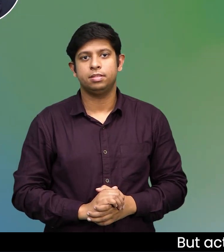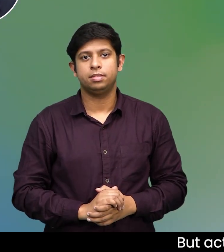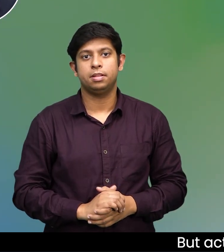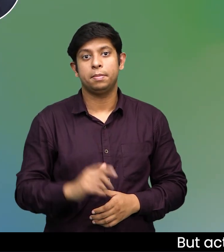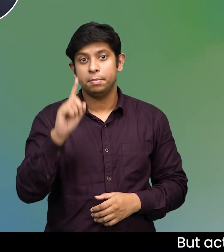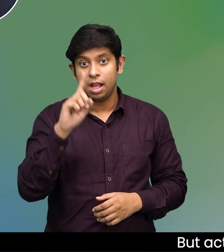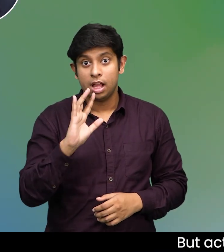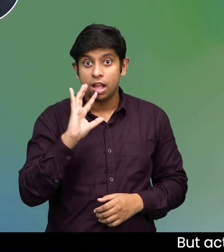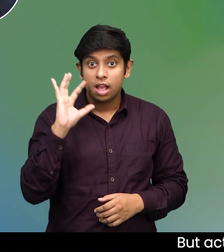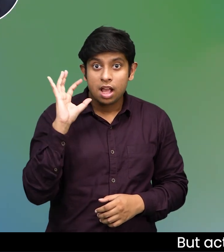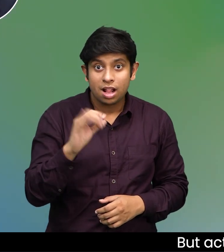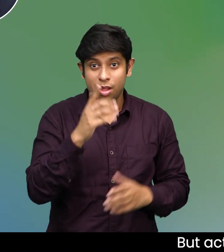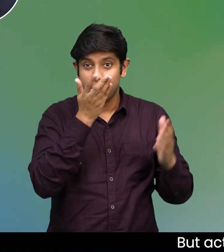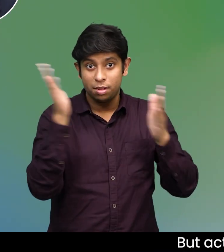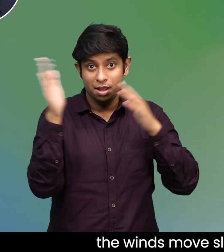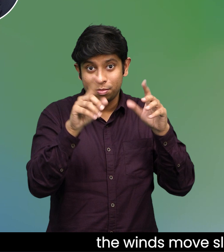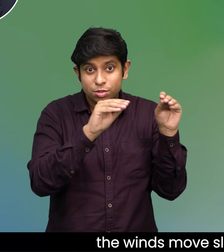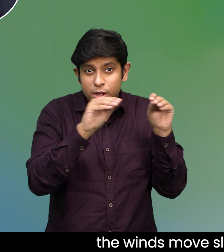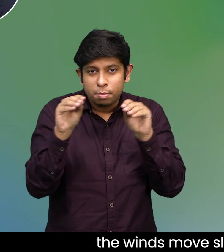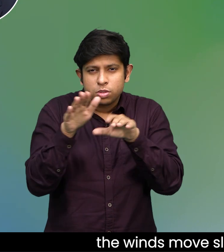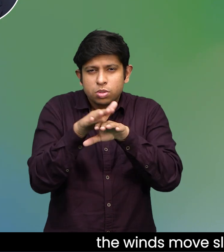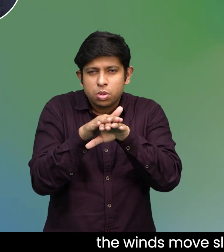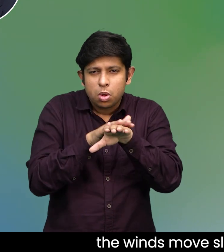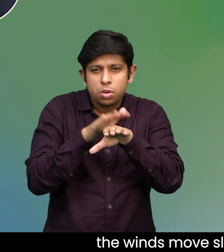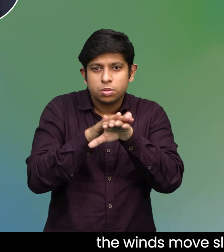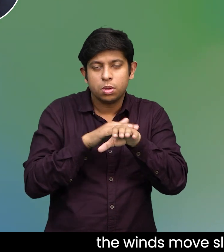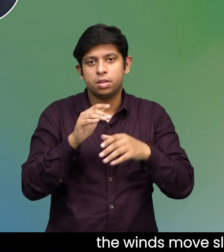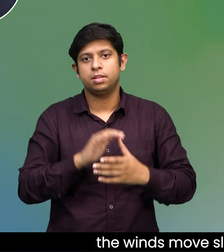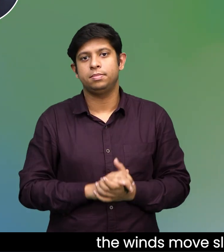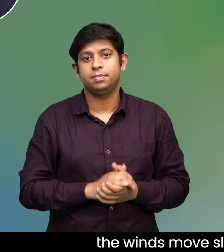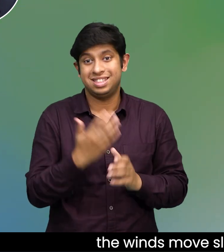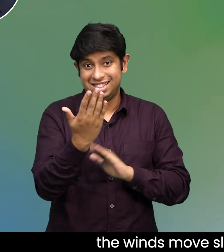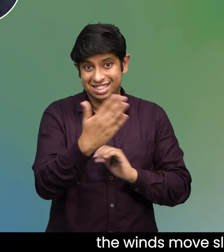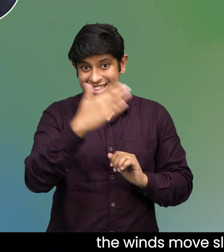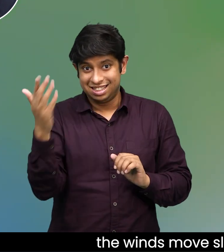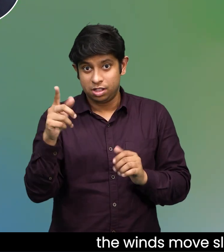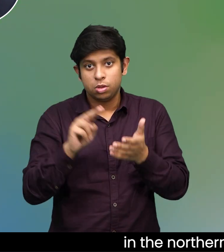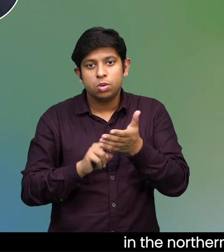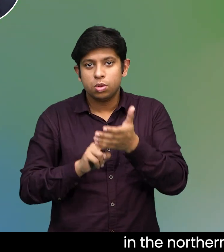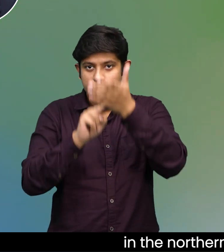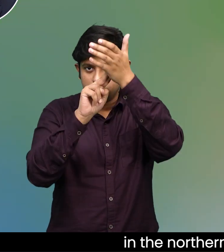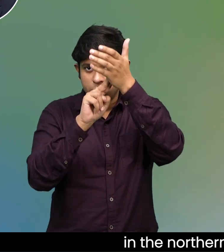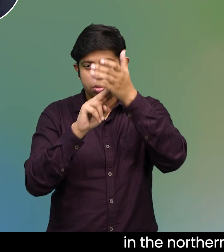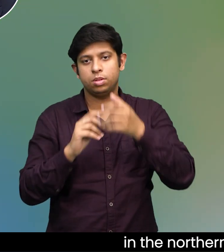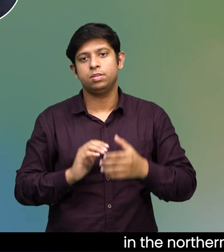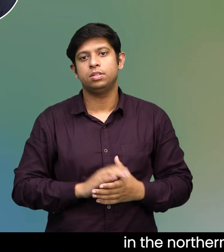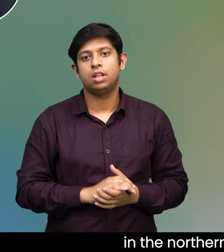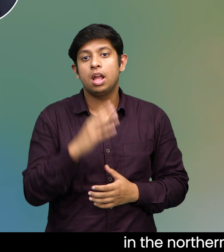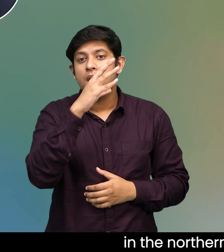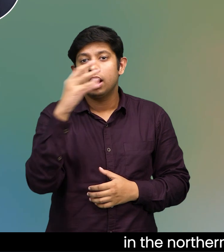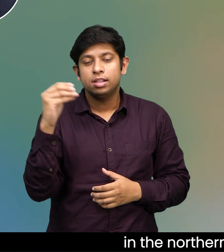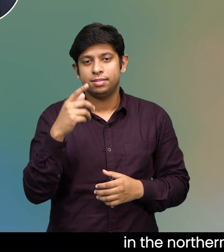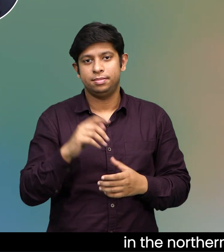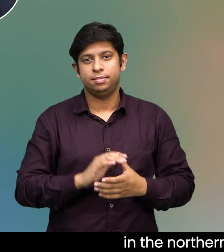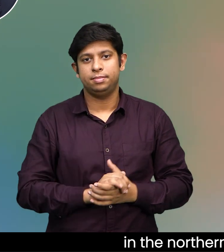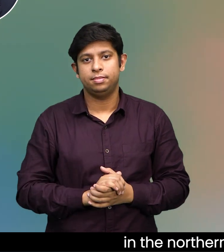But actually, the winds move slightly to the right in the northern hemisphere